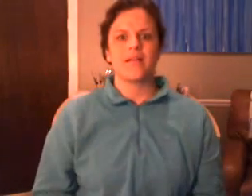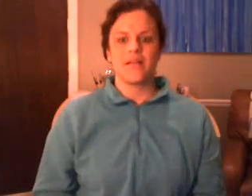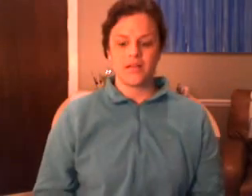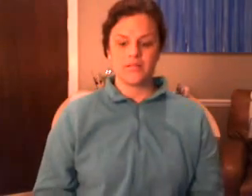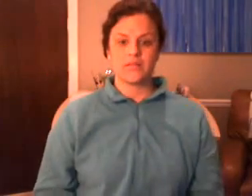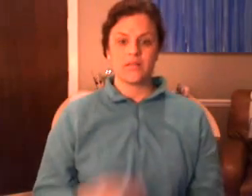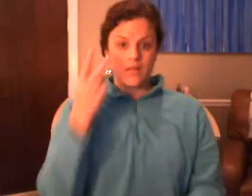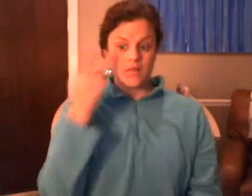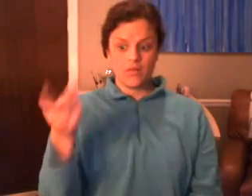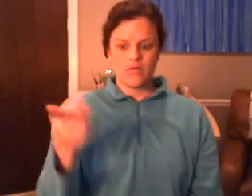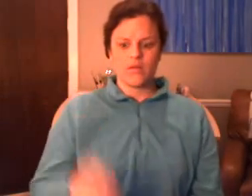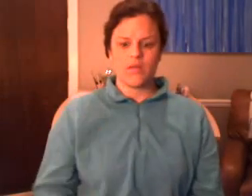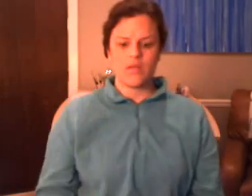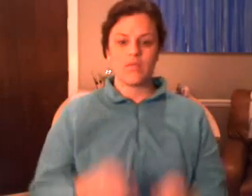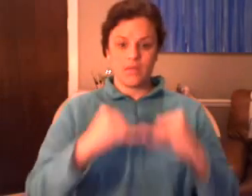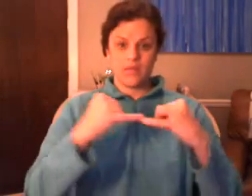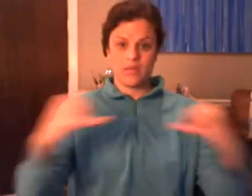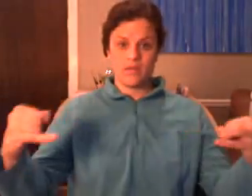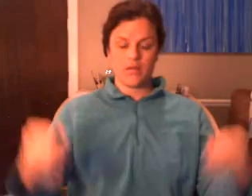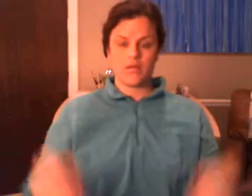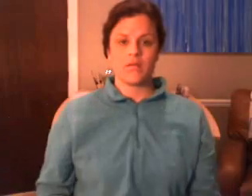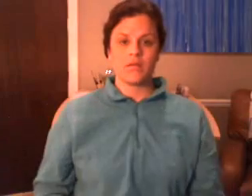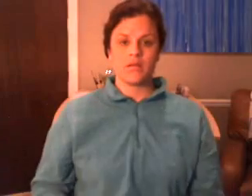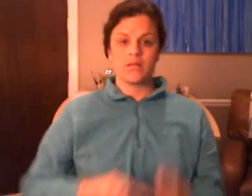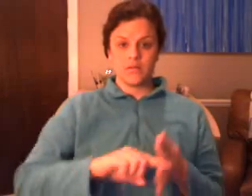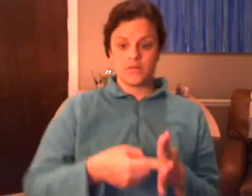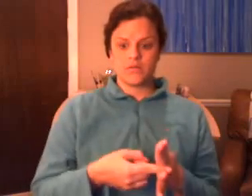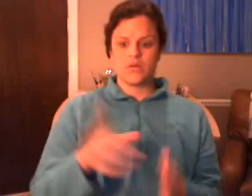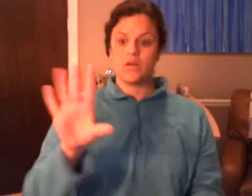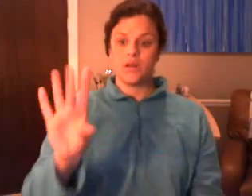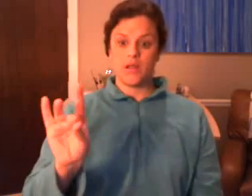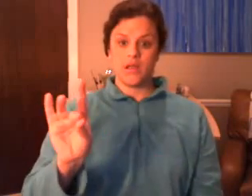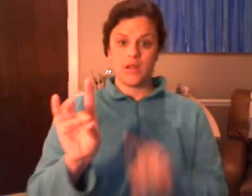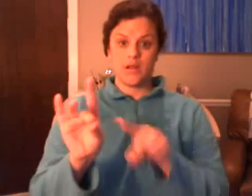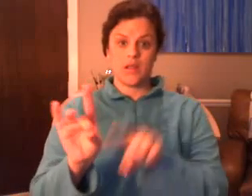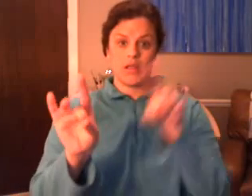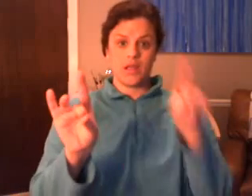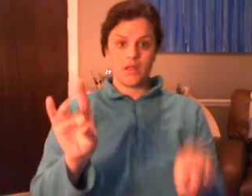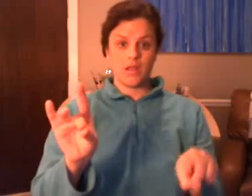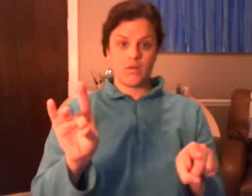8, and you add 1. 8 plus 1 is equal to 9.